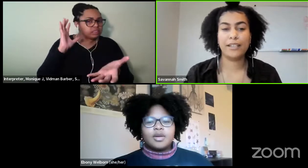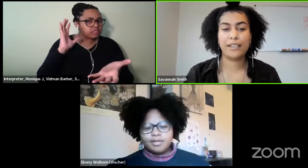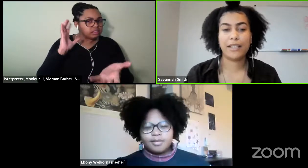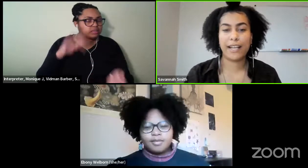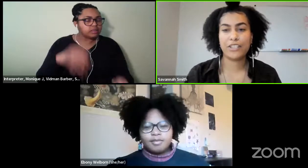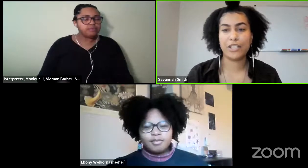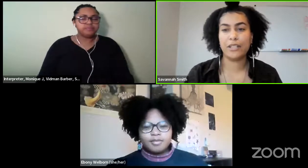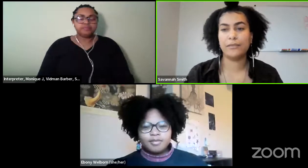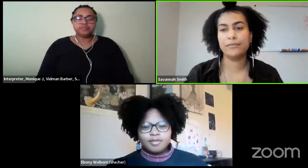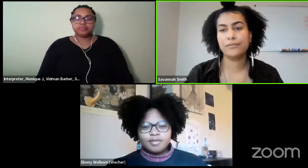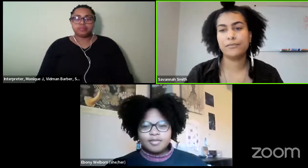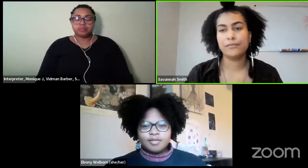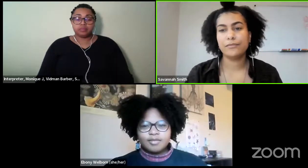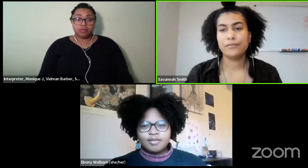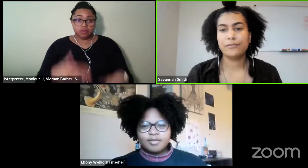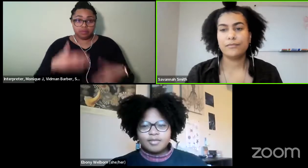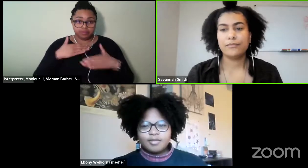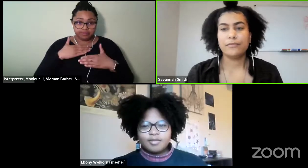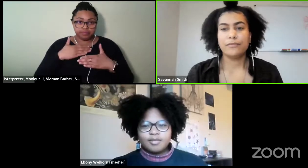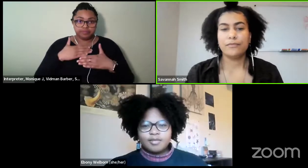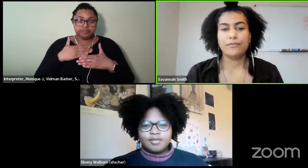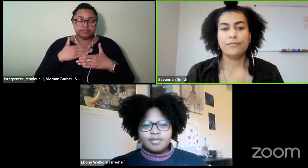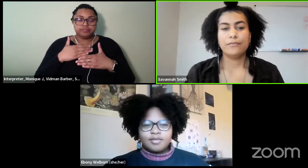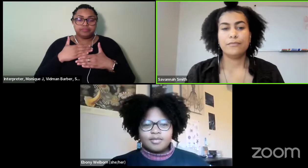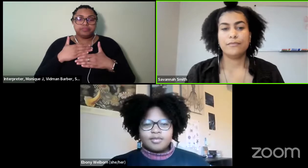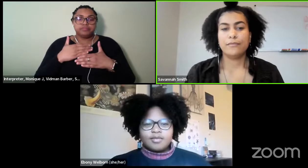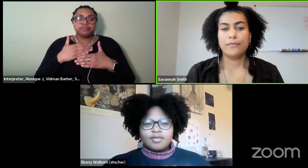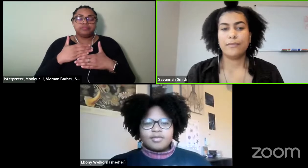Breathe in connection.